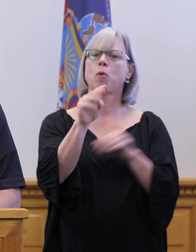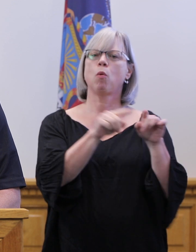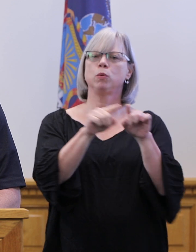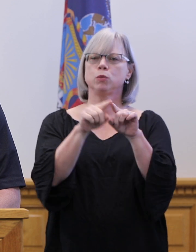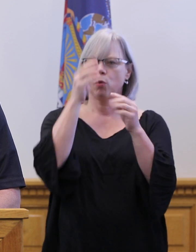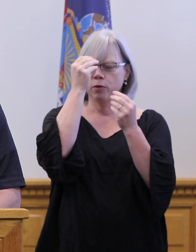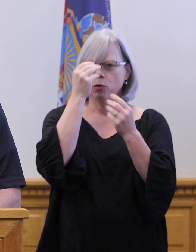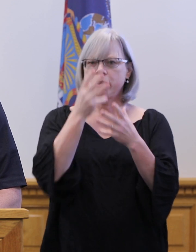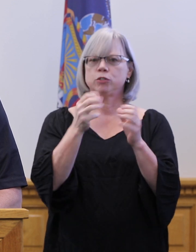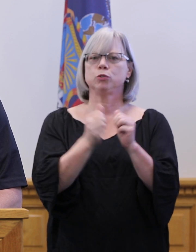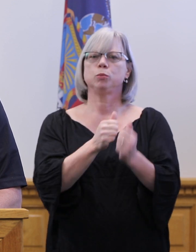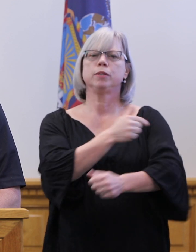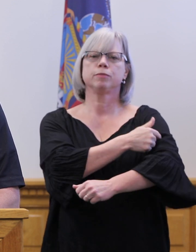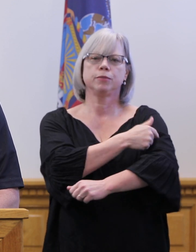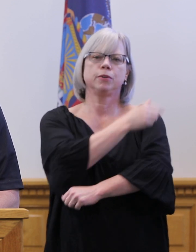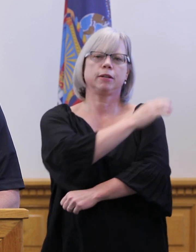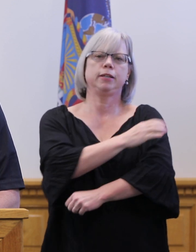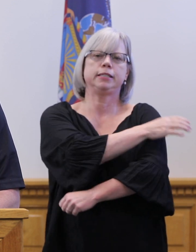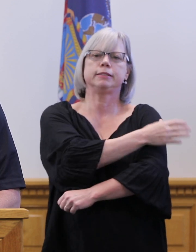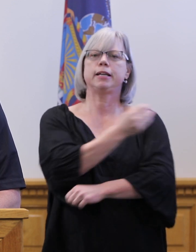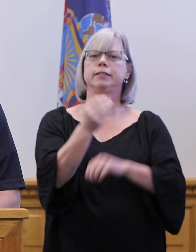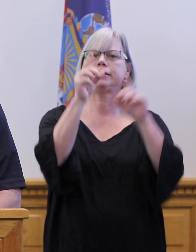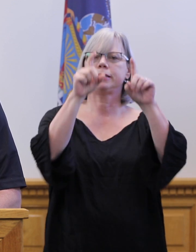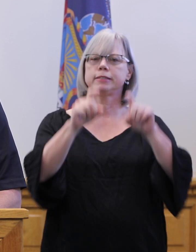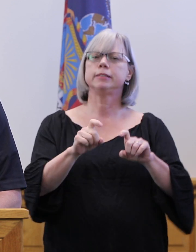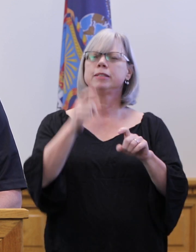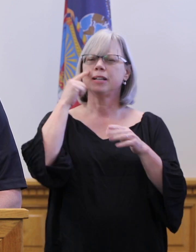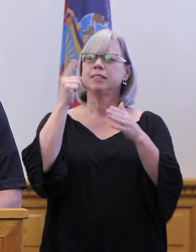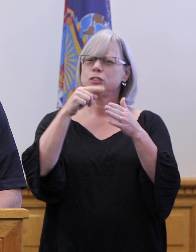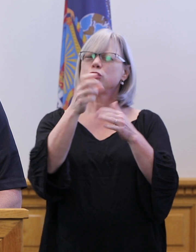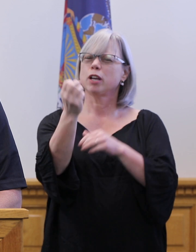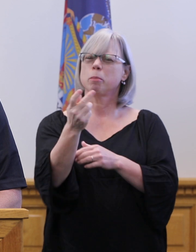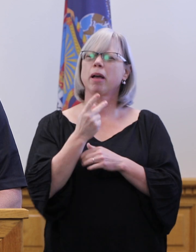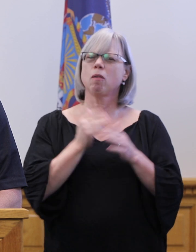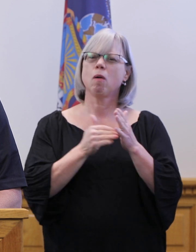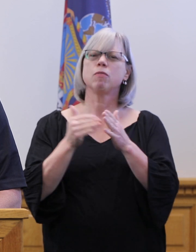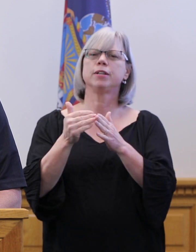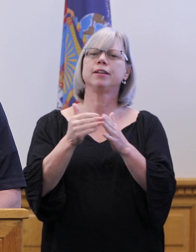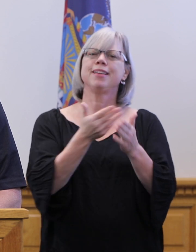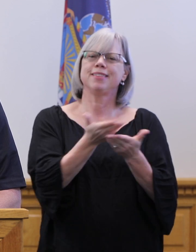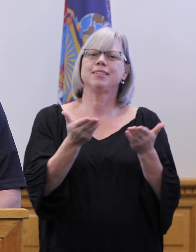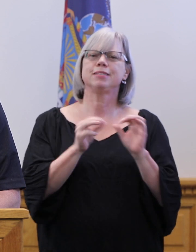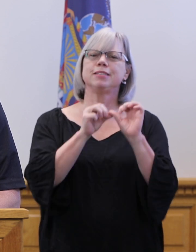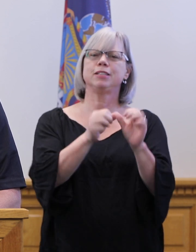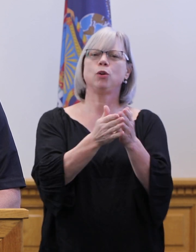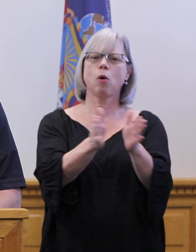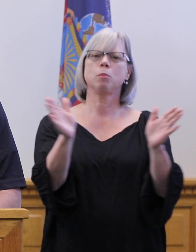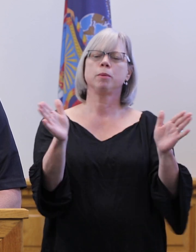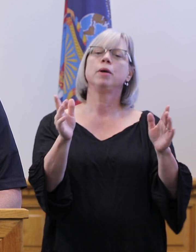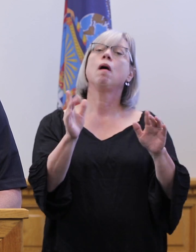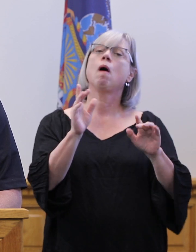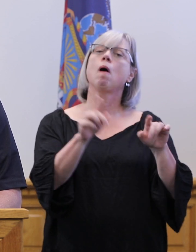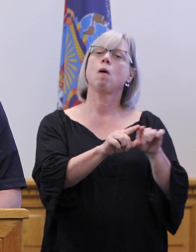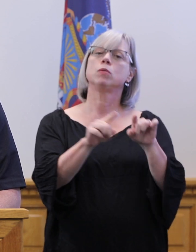COVID-19 clinics and testing. I encourage you to check back frequently as things continue to open up. And finally, don't forget that the New